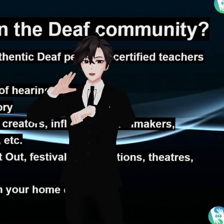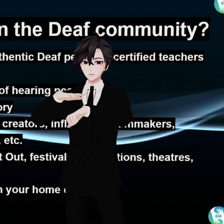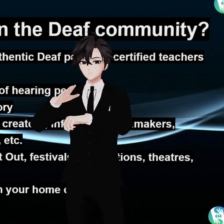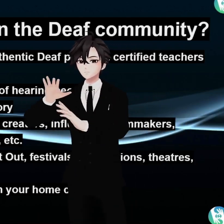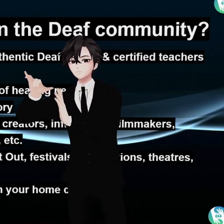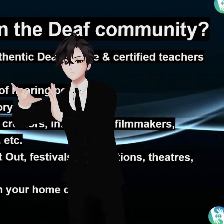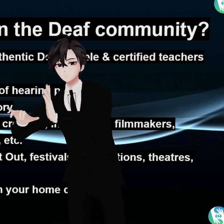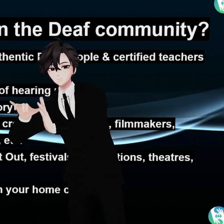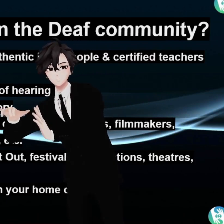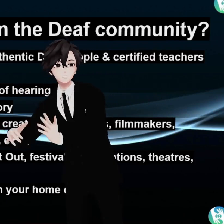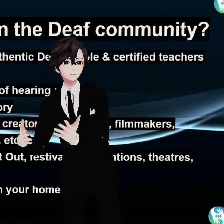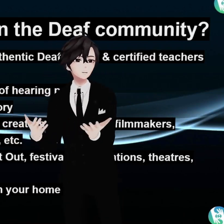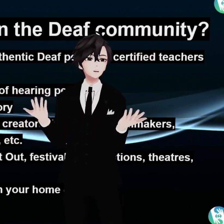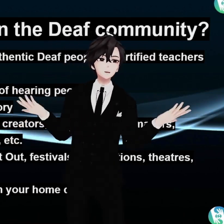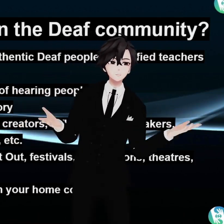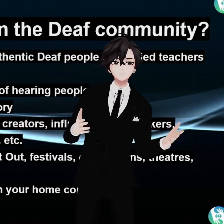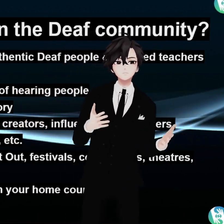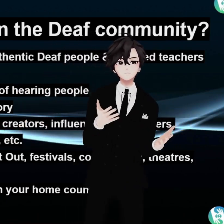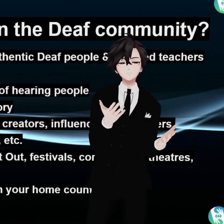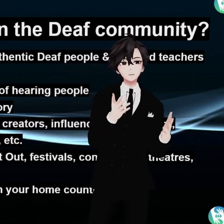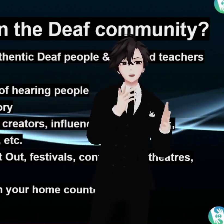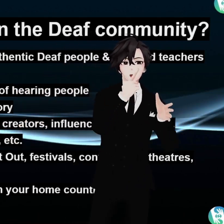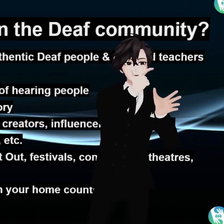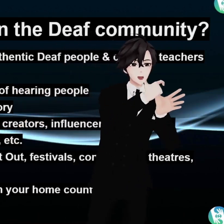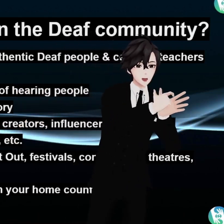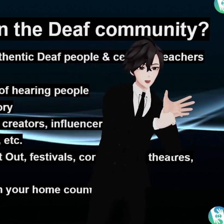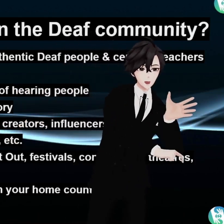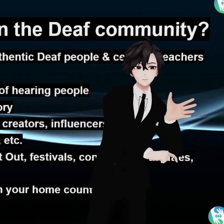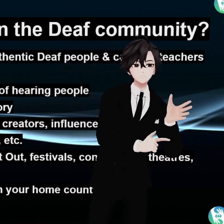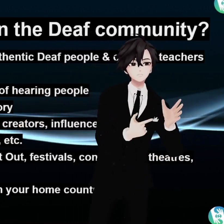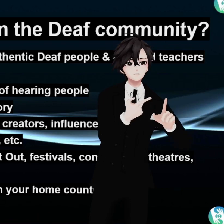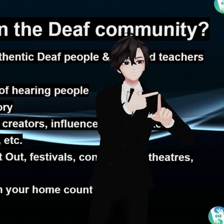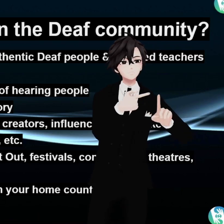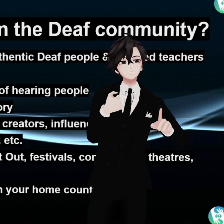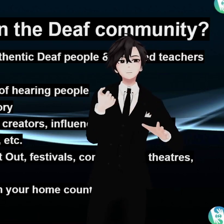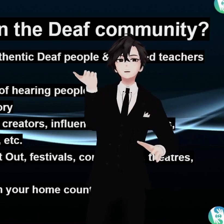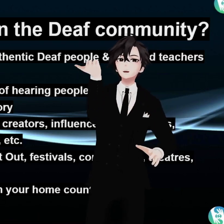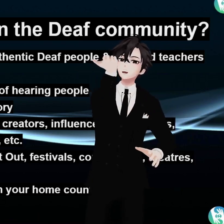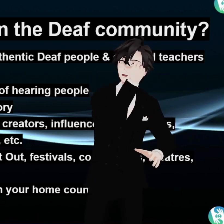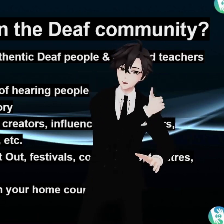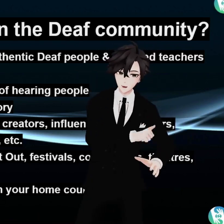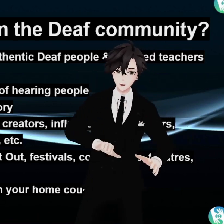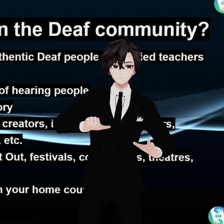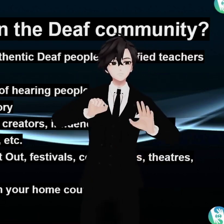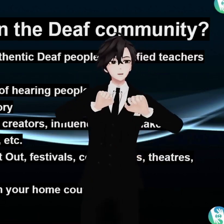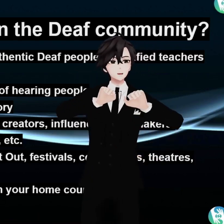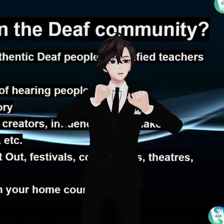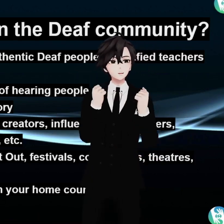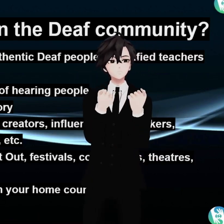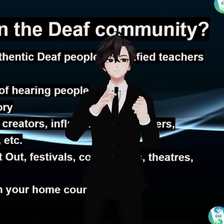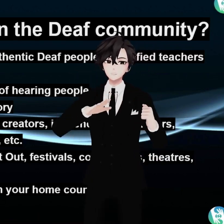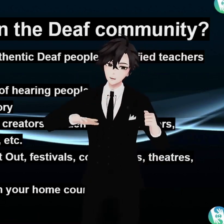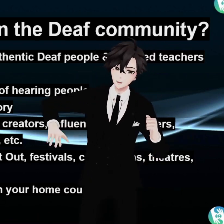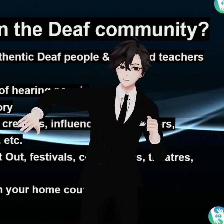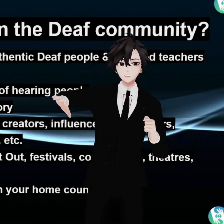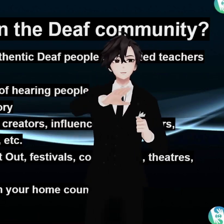from deaf people on YouTube and articles from any organization anywhere